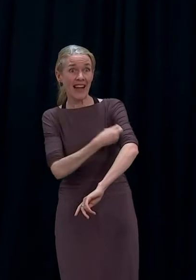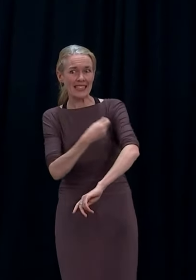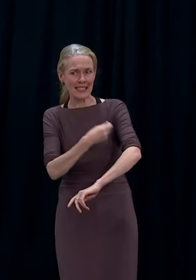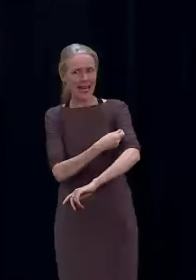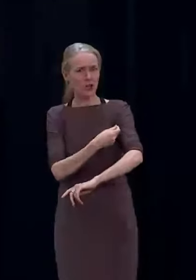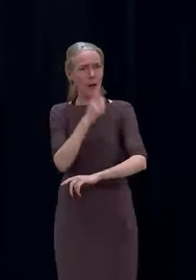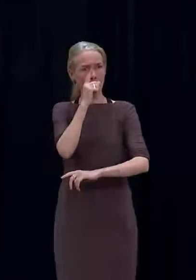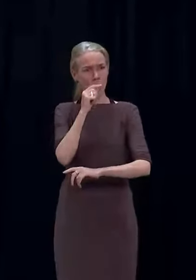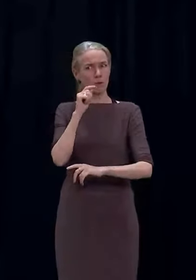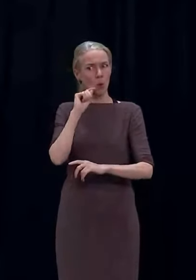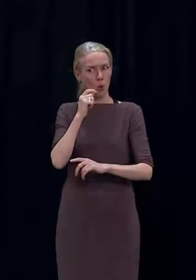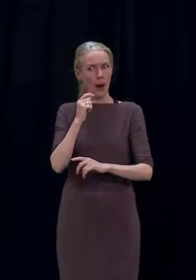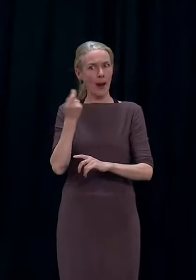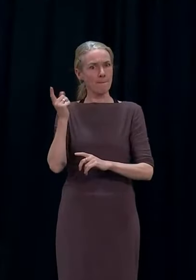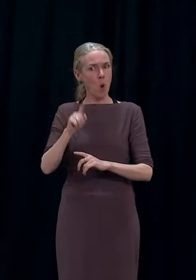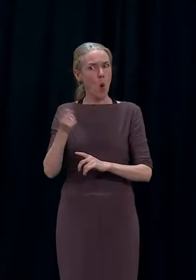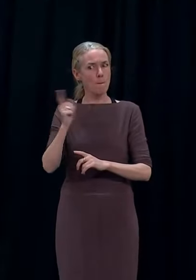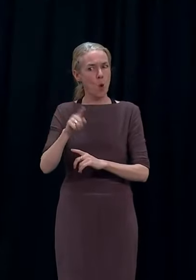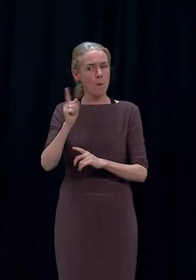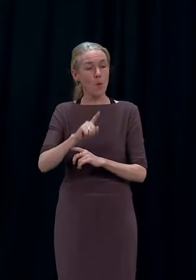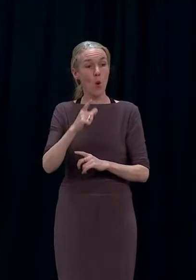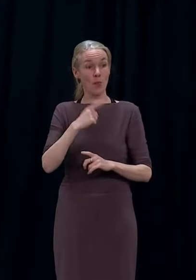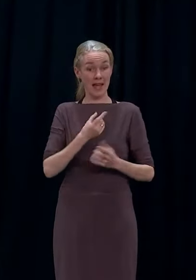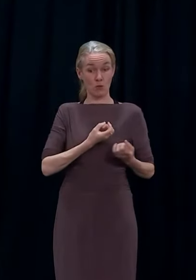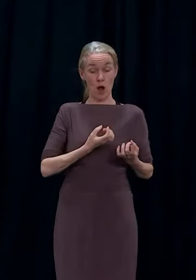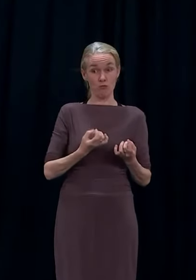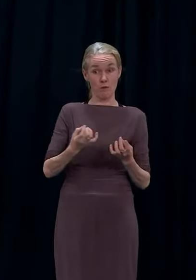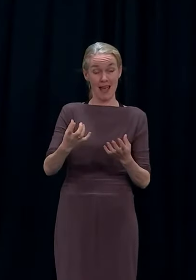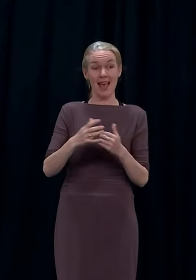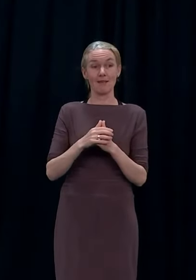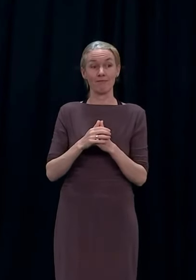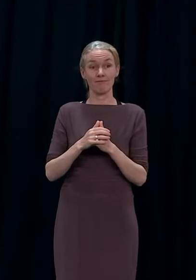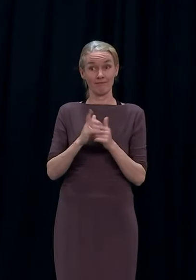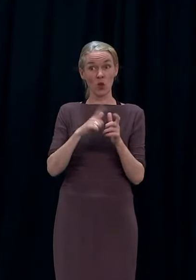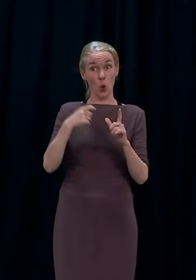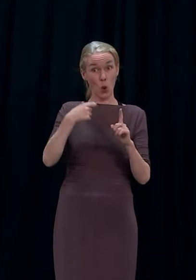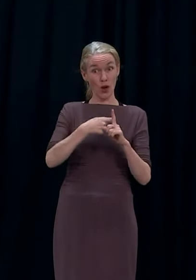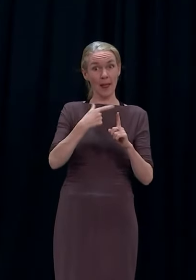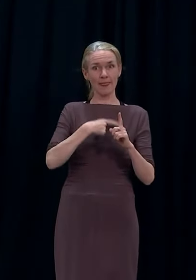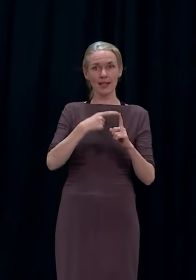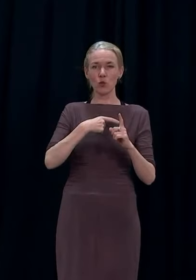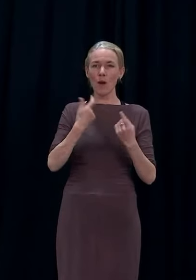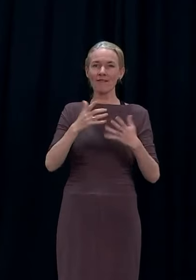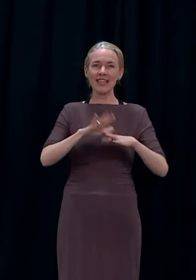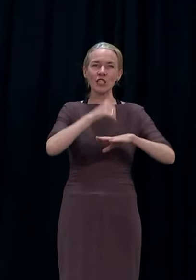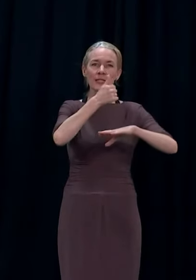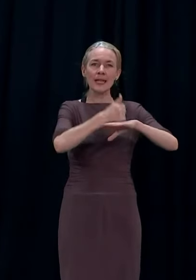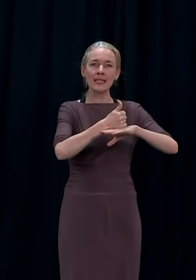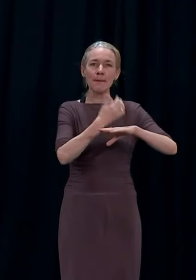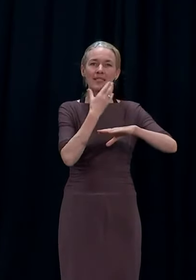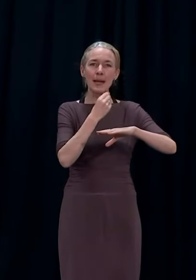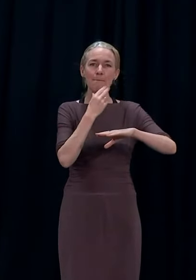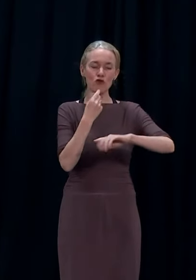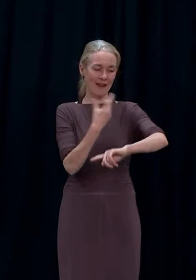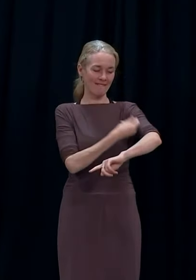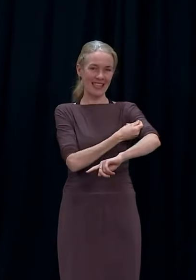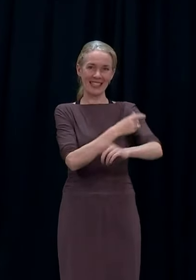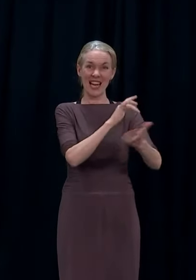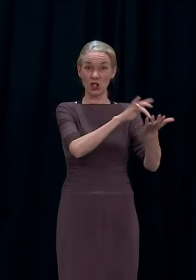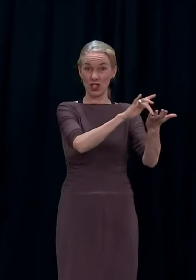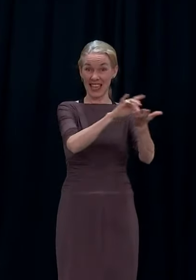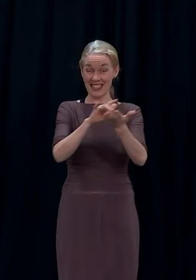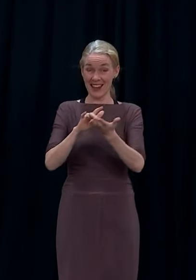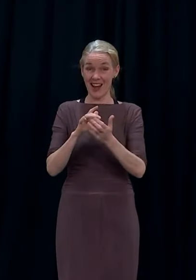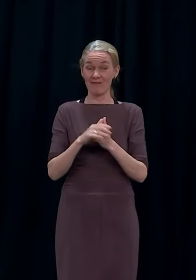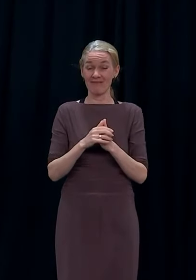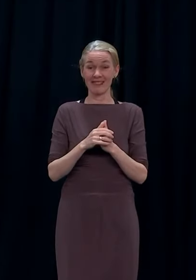able to put in, particularly in Auckland, that extra throughput. The worst case scenario is that we revert back to our plan, which is